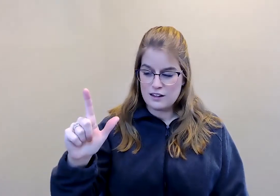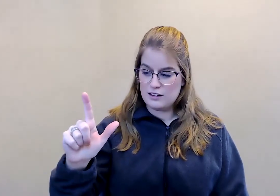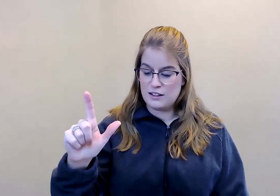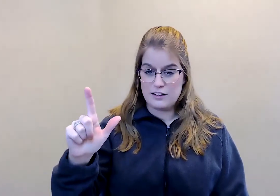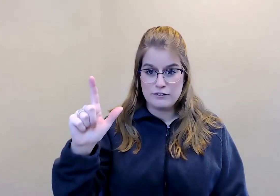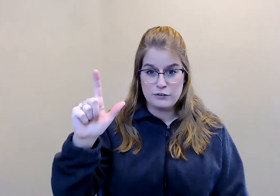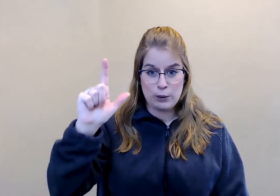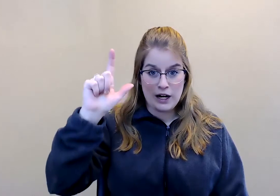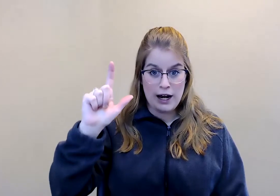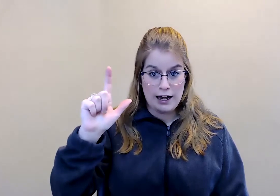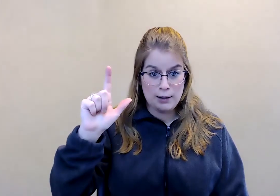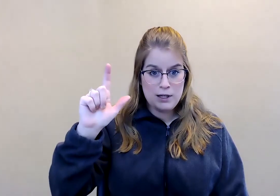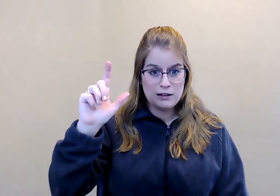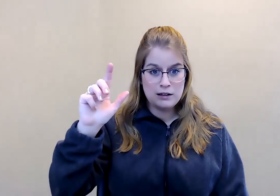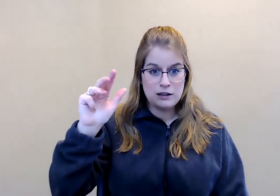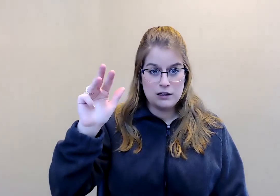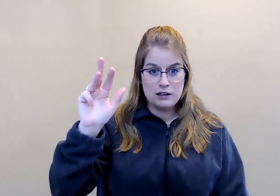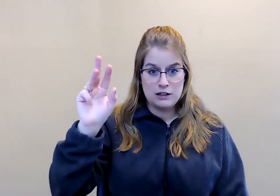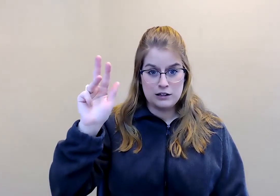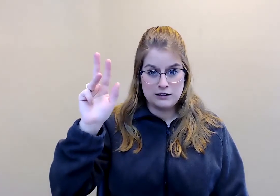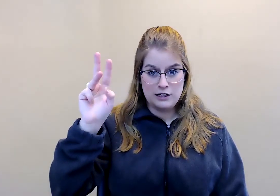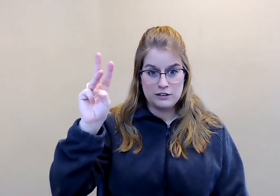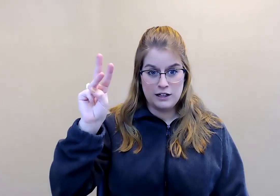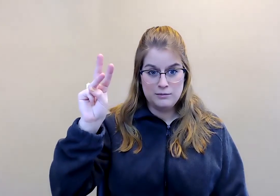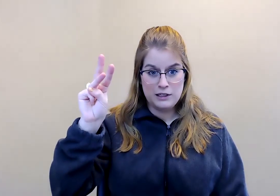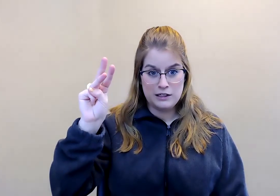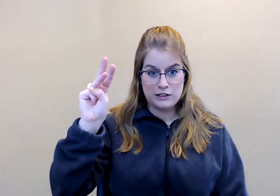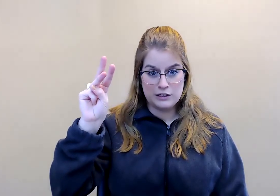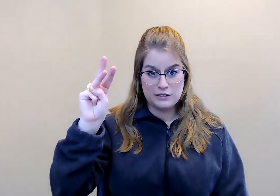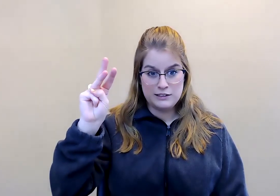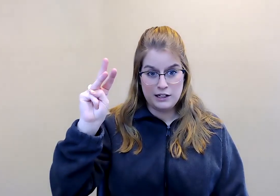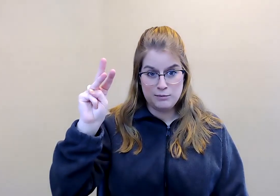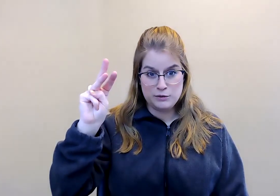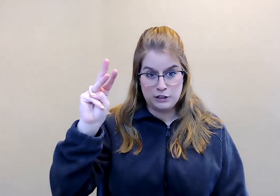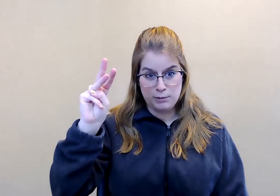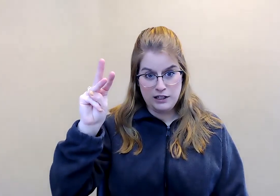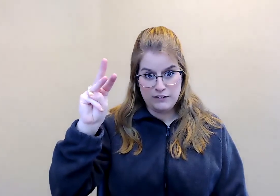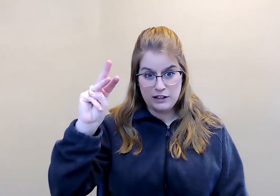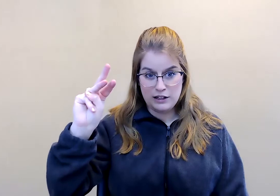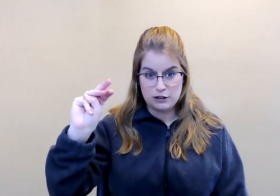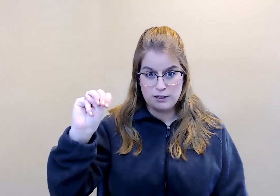And then for M, you're going to take your thumb and you're going to tuck it between your pinky finger and your ring